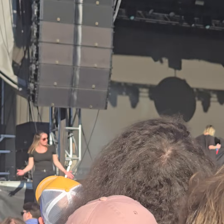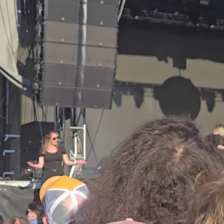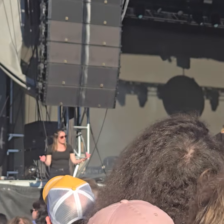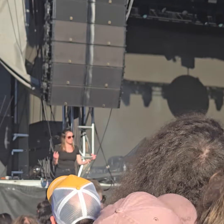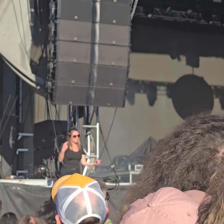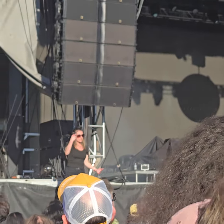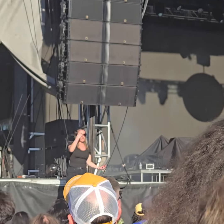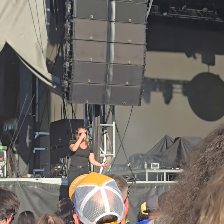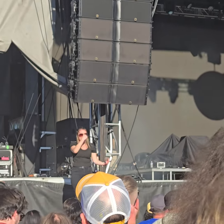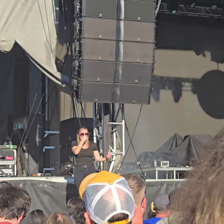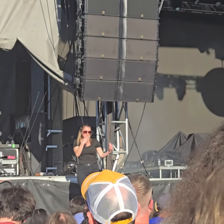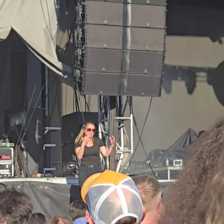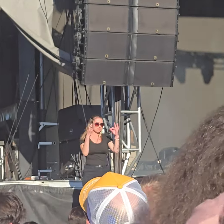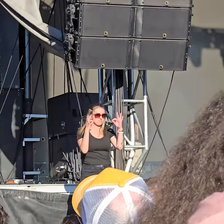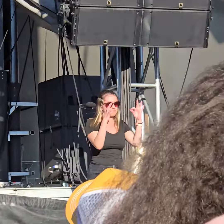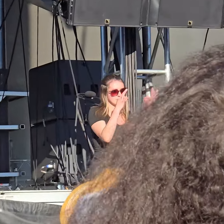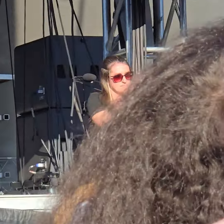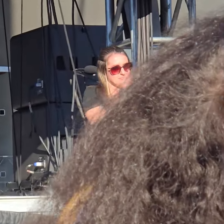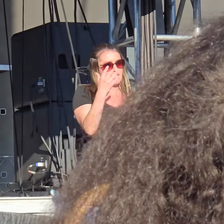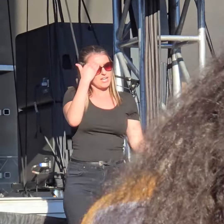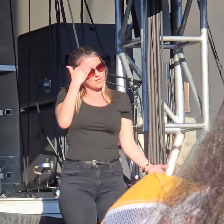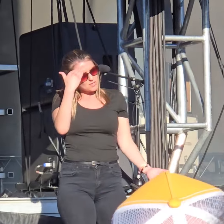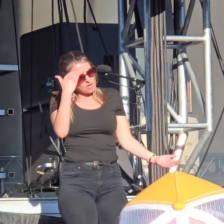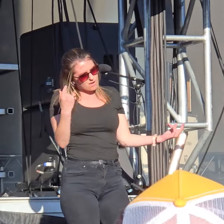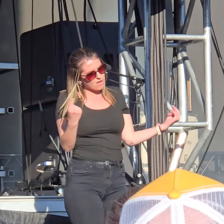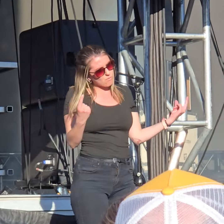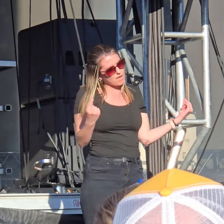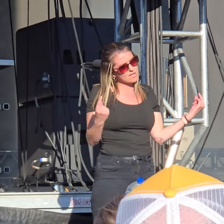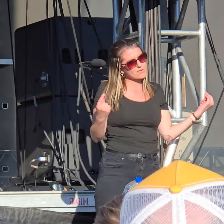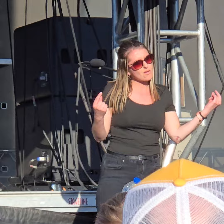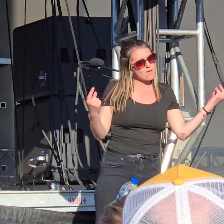bitch is like You don't know what else